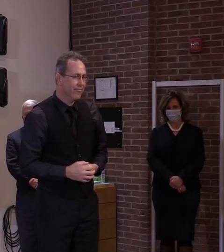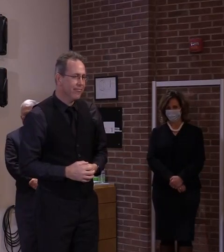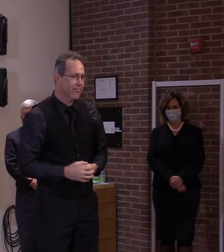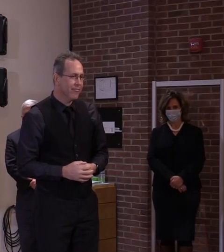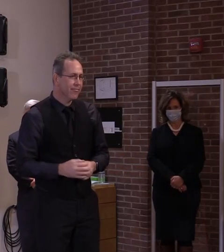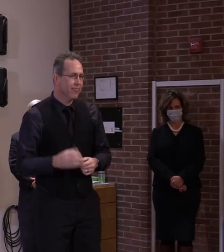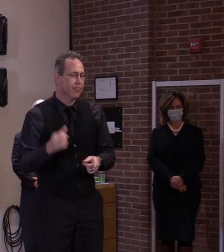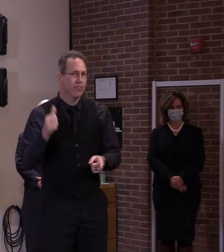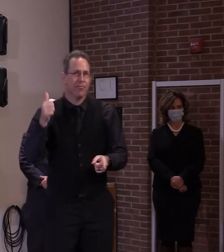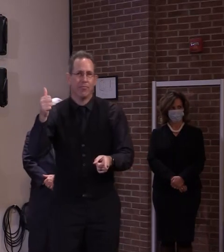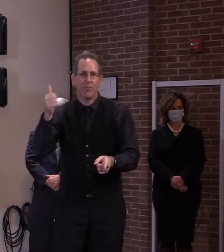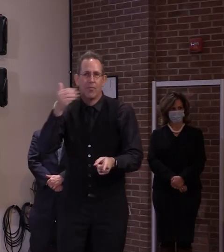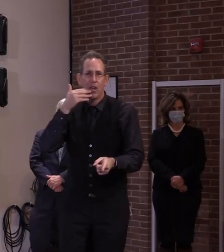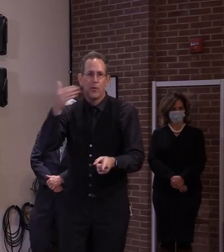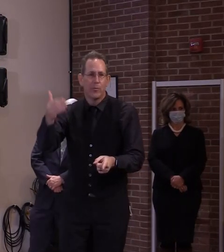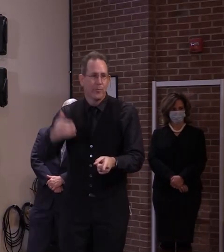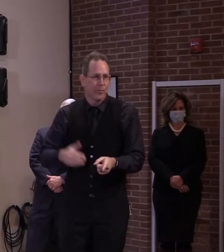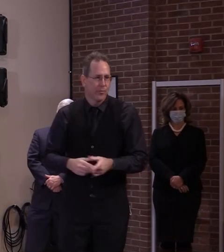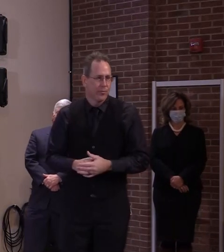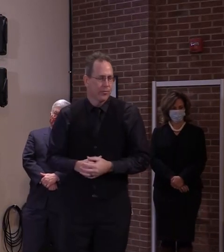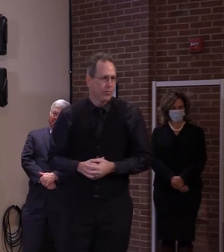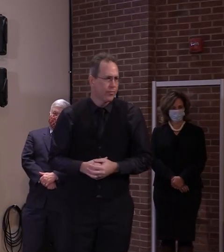Okay, thank you all.